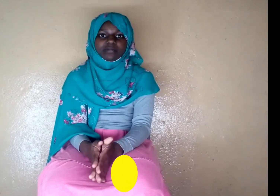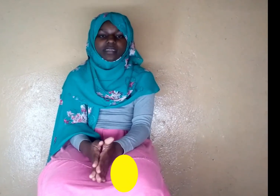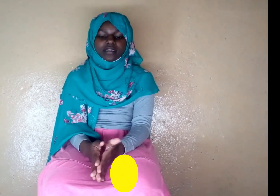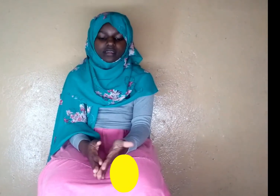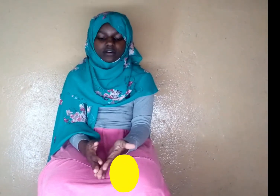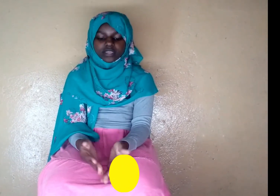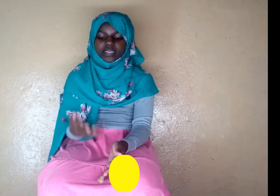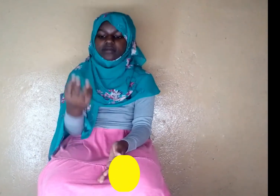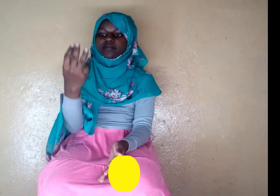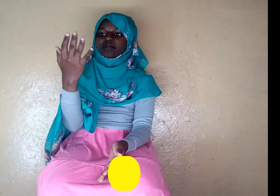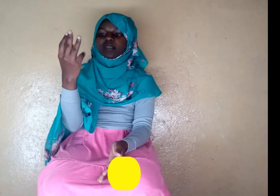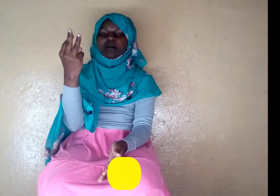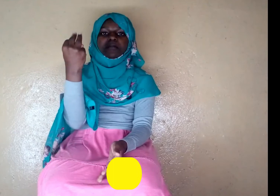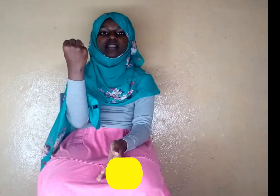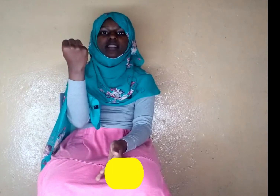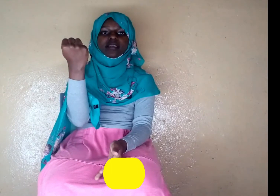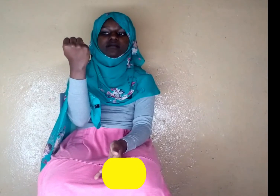me. Okay. Monday,